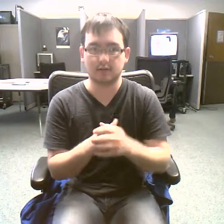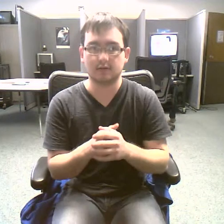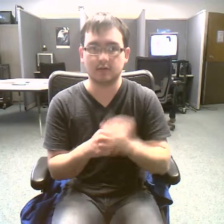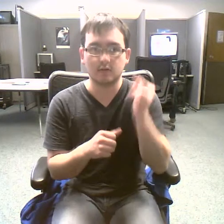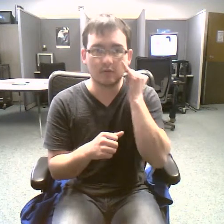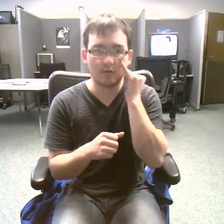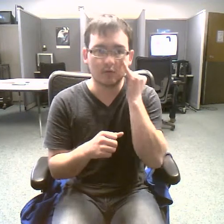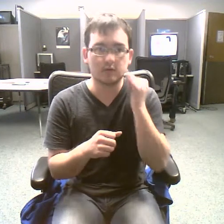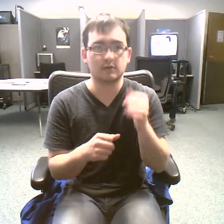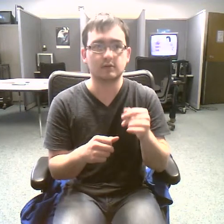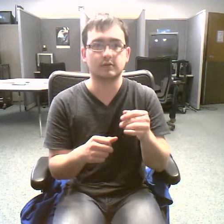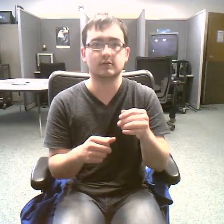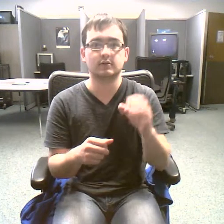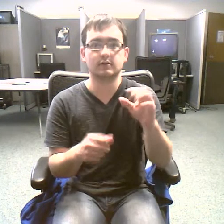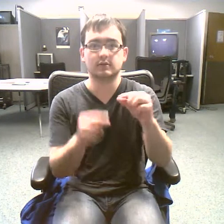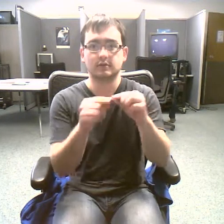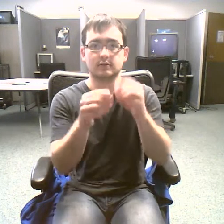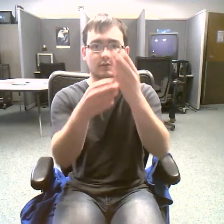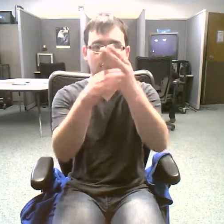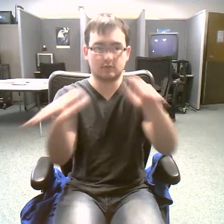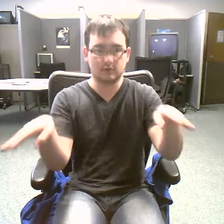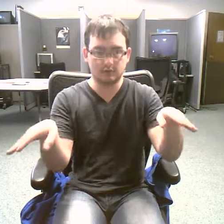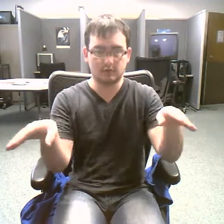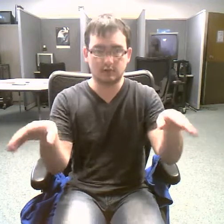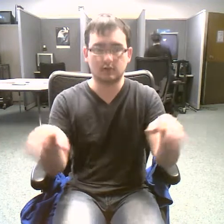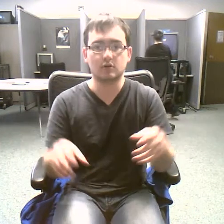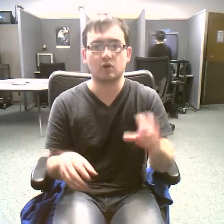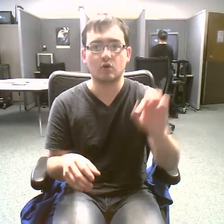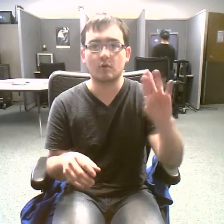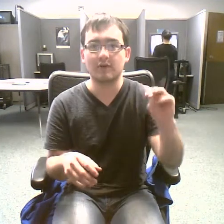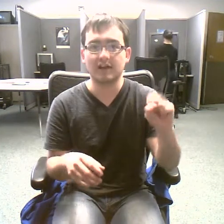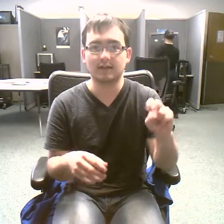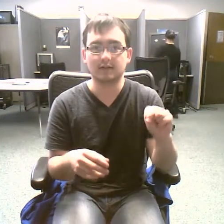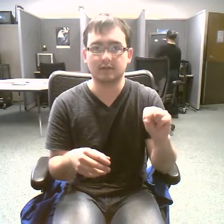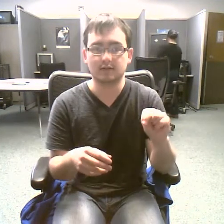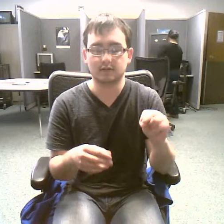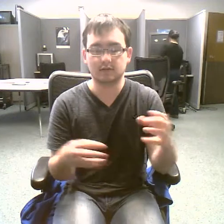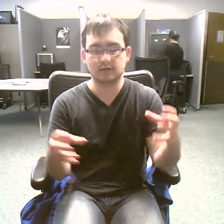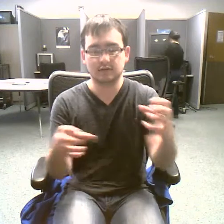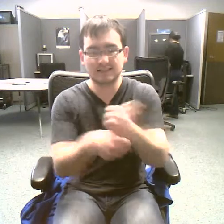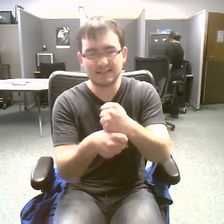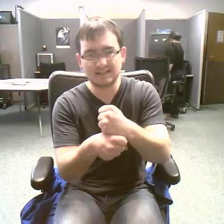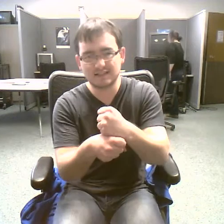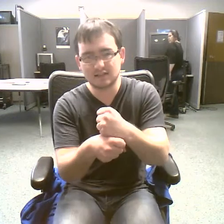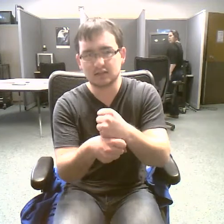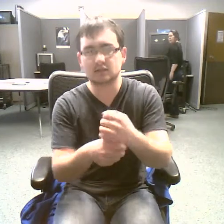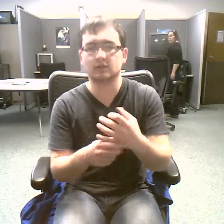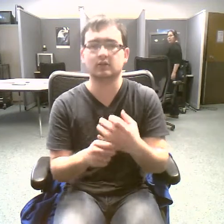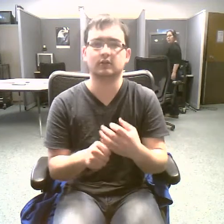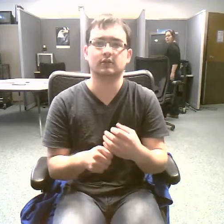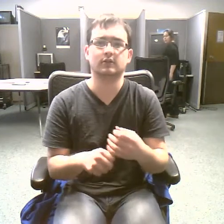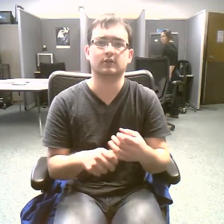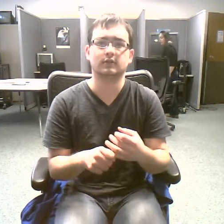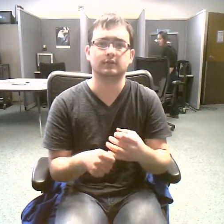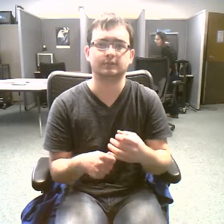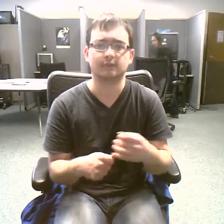the chromatin becomes very compact. It condenses. When the chromatin comes together, you can see